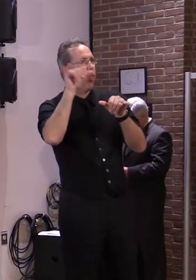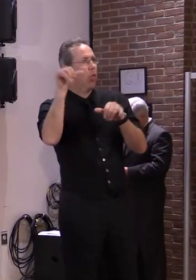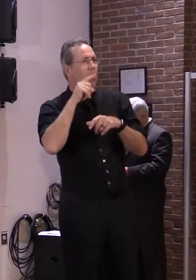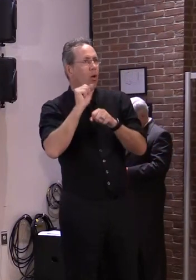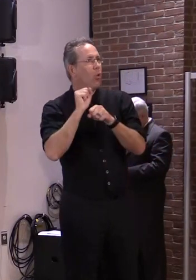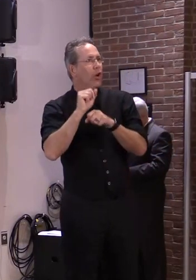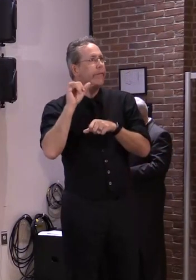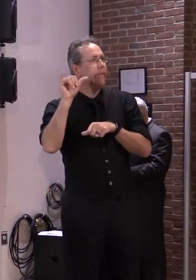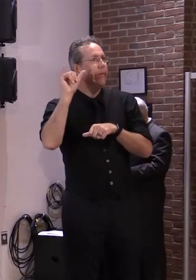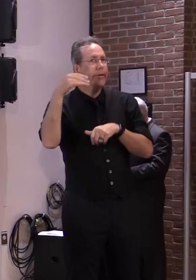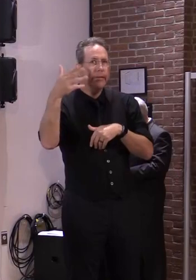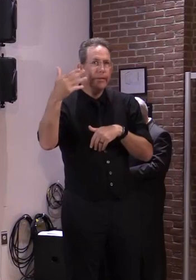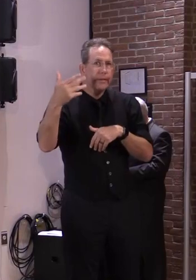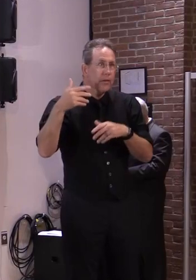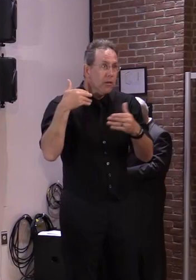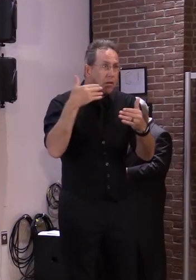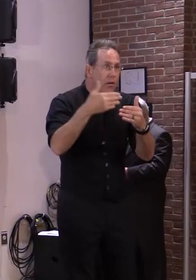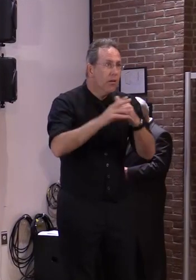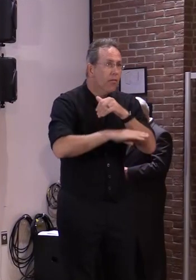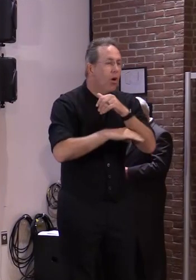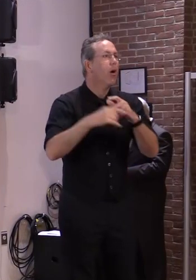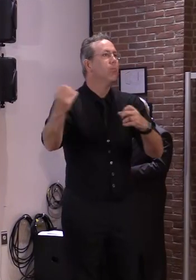your members, every single sector